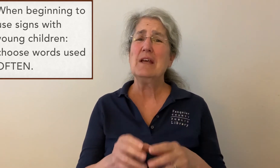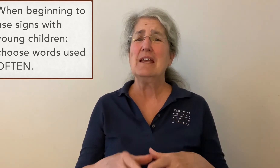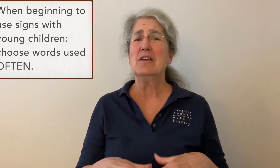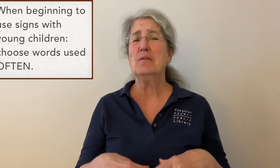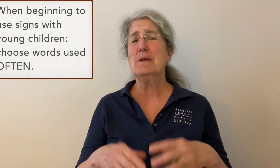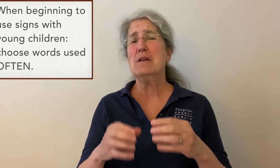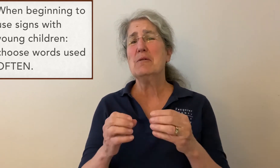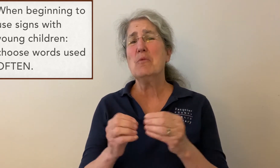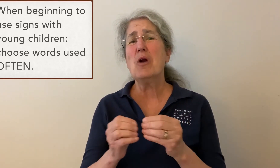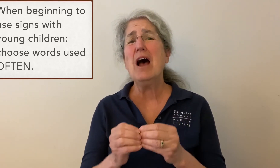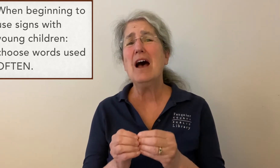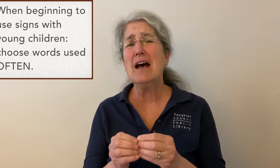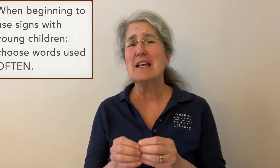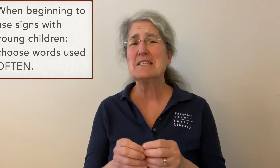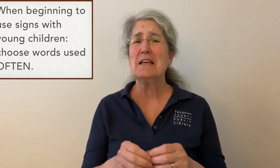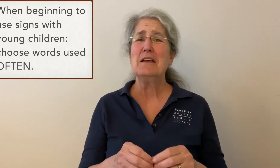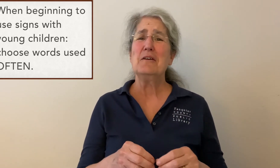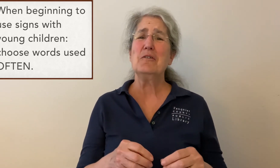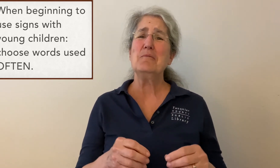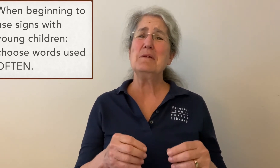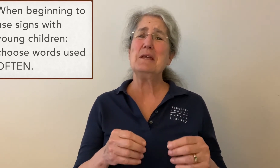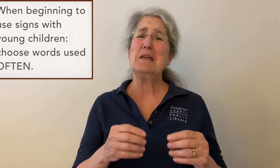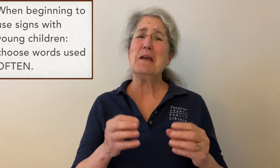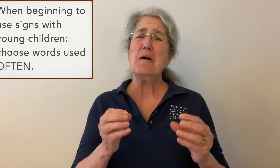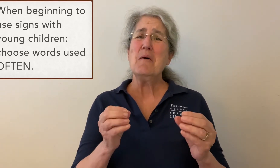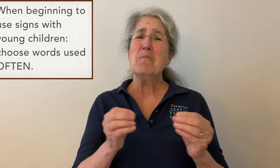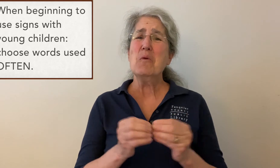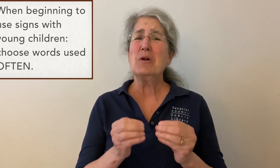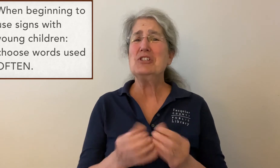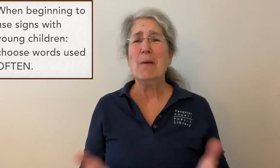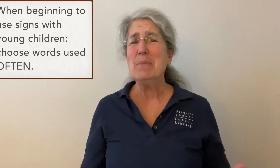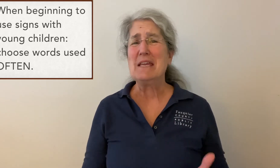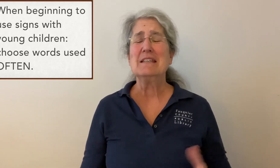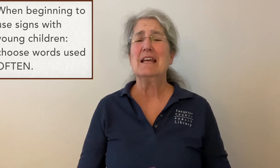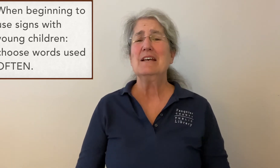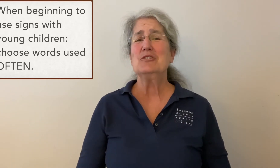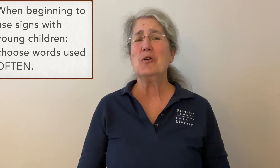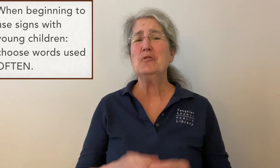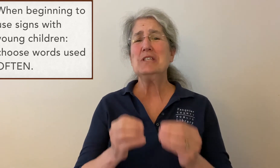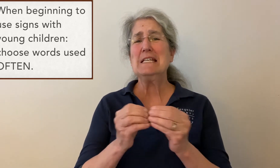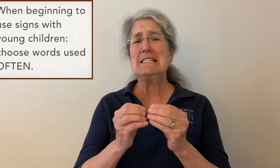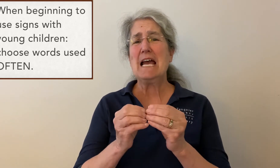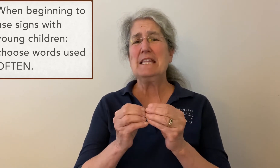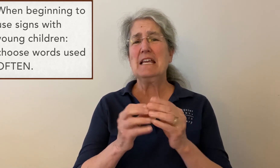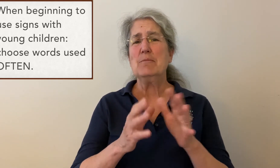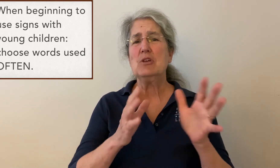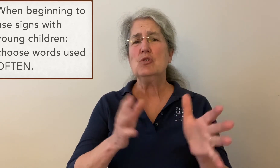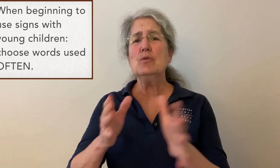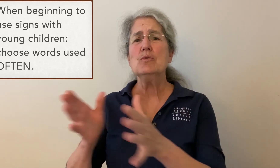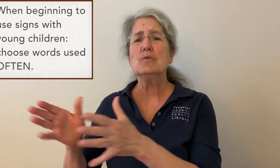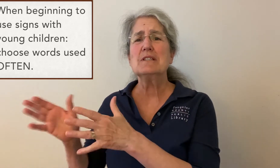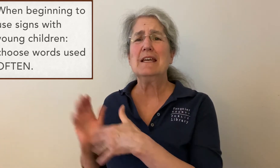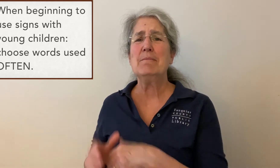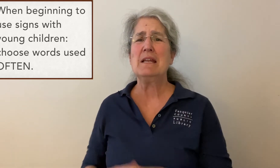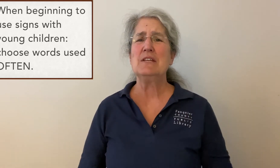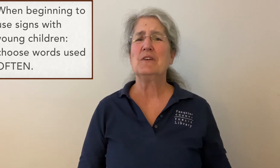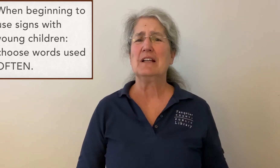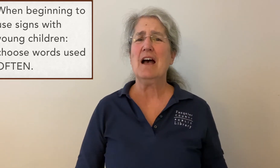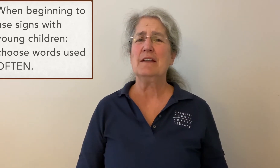It could be more hugs. It could be more jumping. So using a sign that can be used in many different